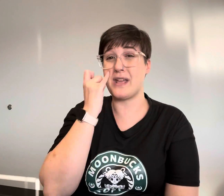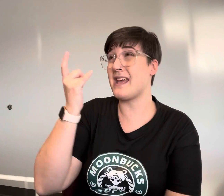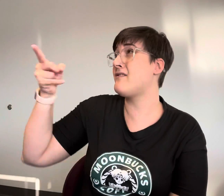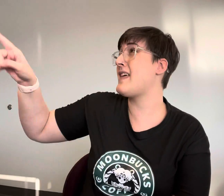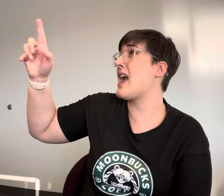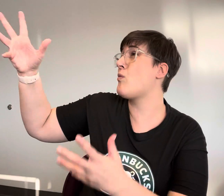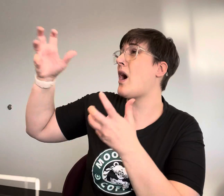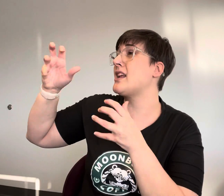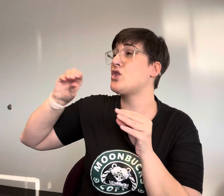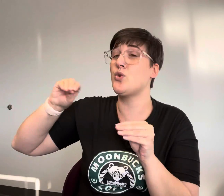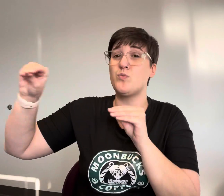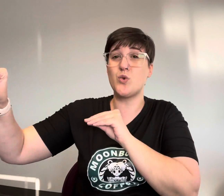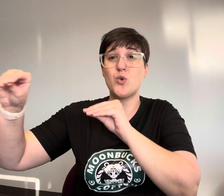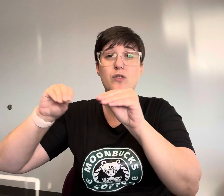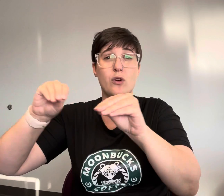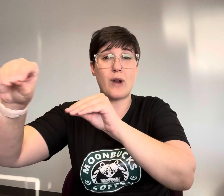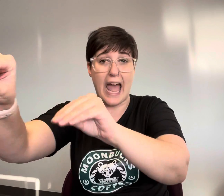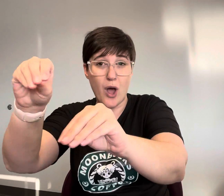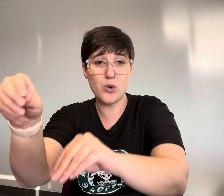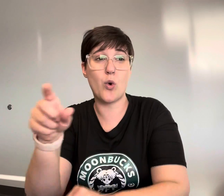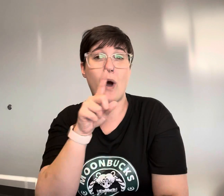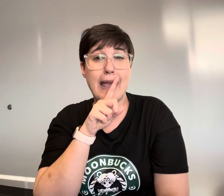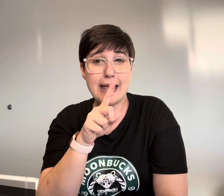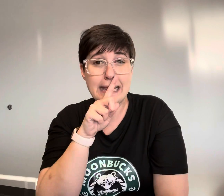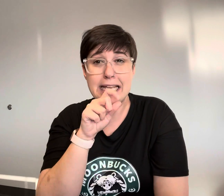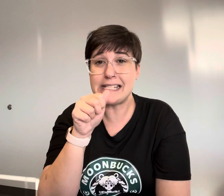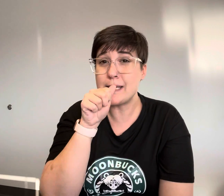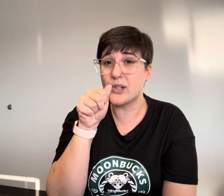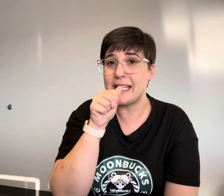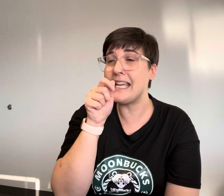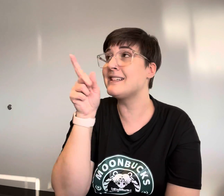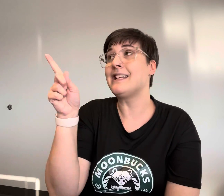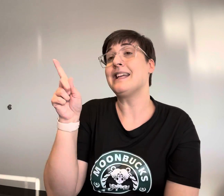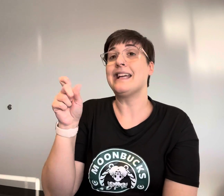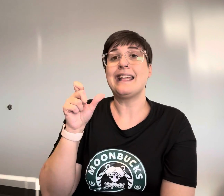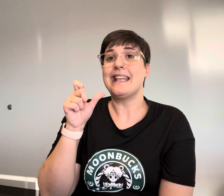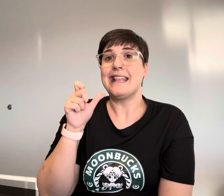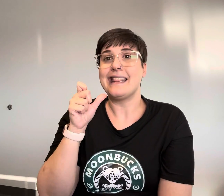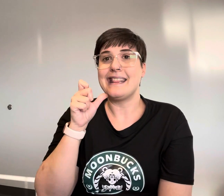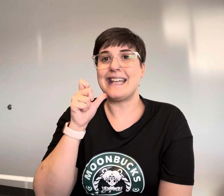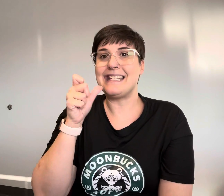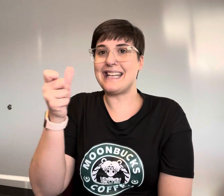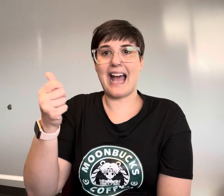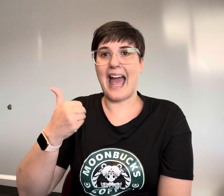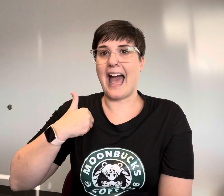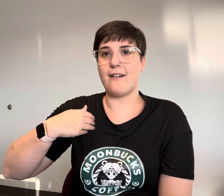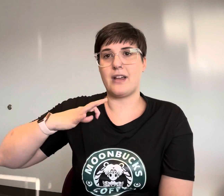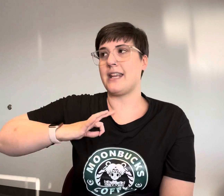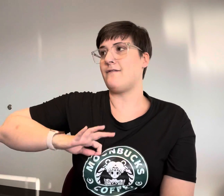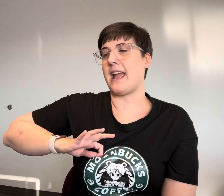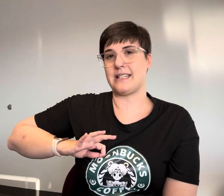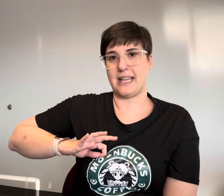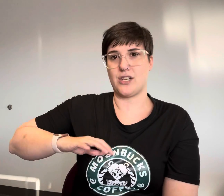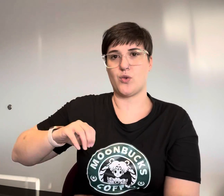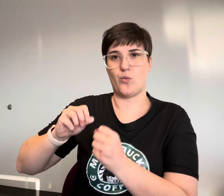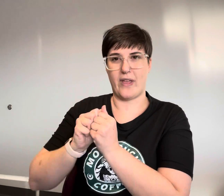if they wanted to move around quietly, secretly, they did not have an advantage with